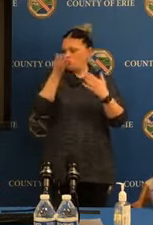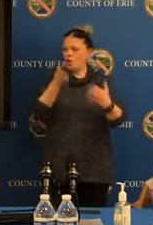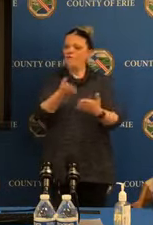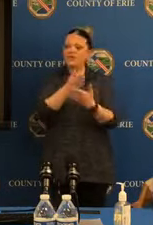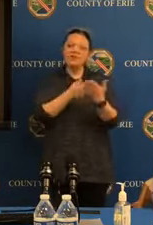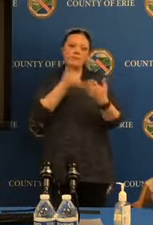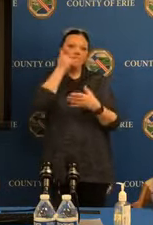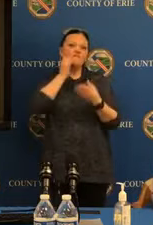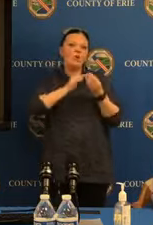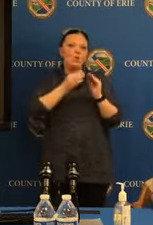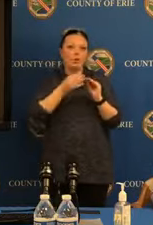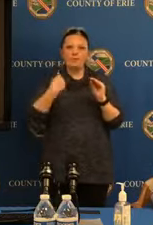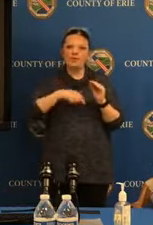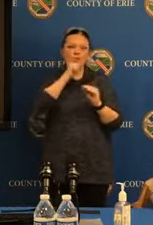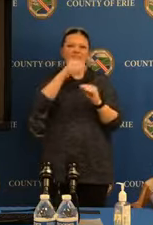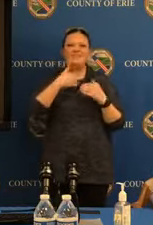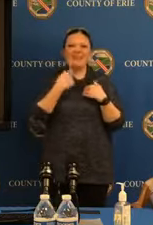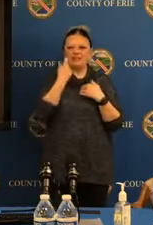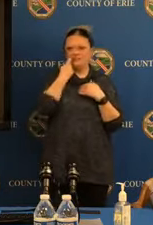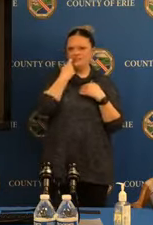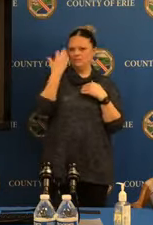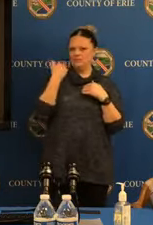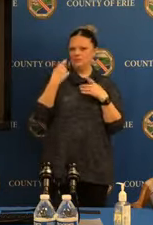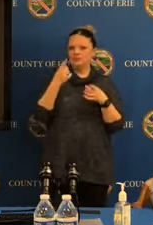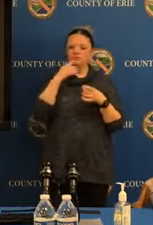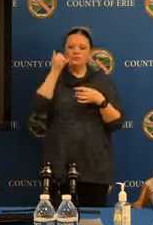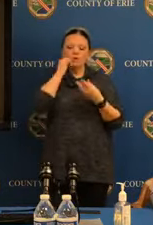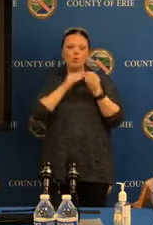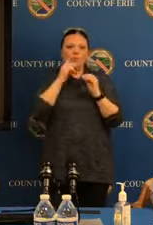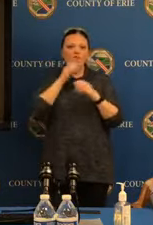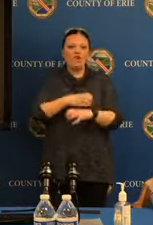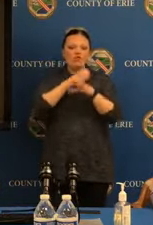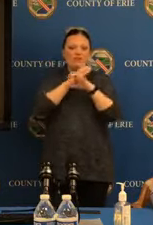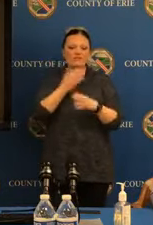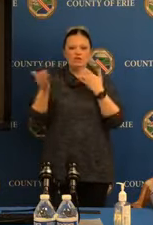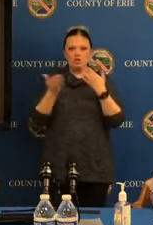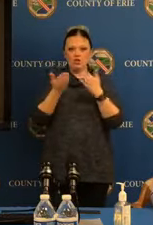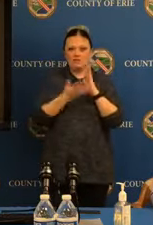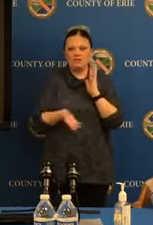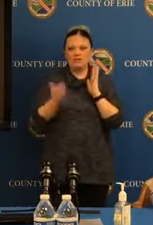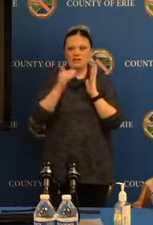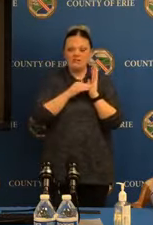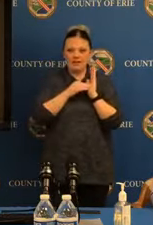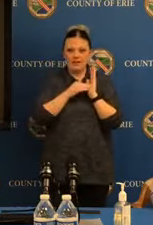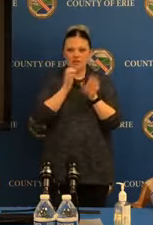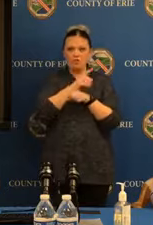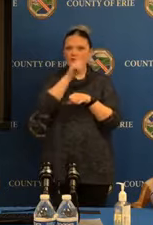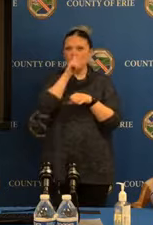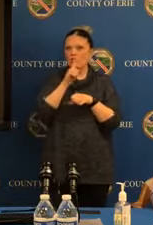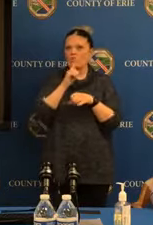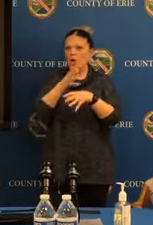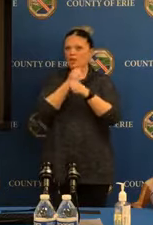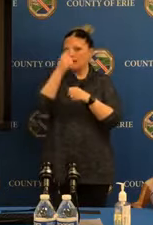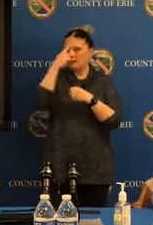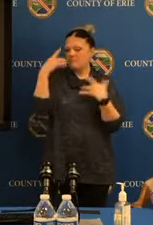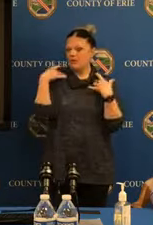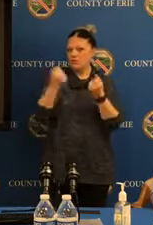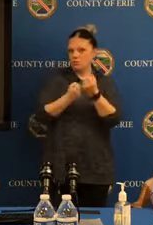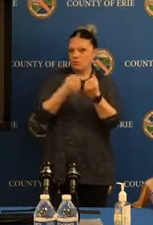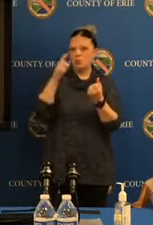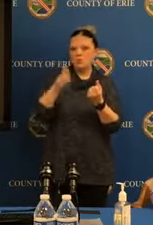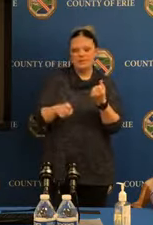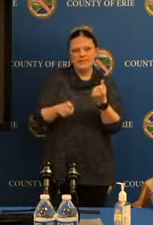the phone numbers we didn't have moments ago. The phone number for crisis services, again, to ensure that you are getting the mental health support that